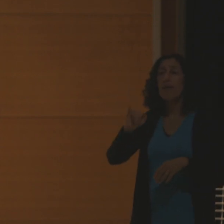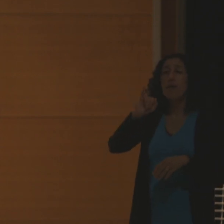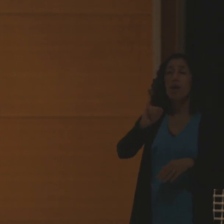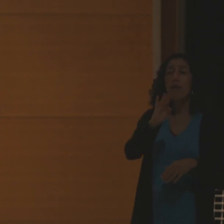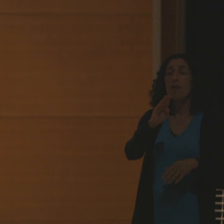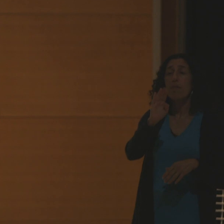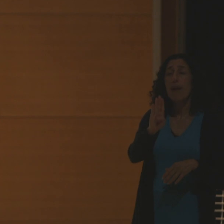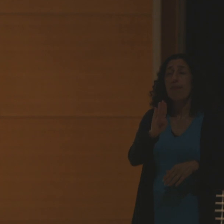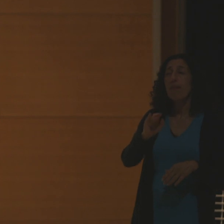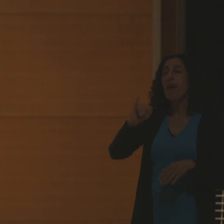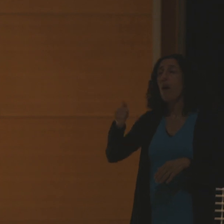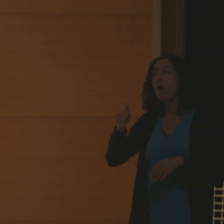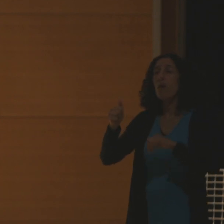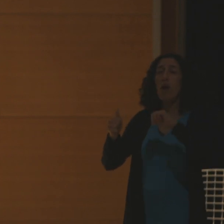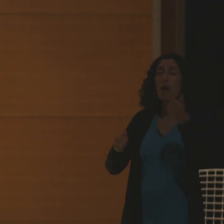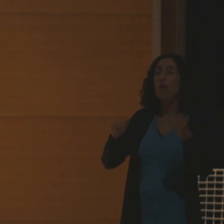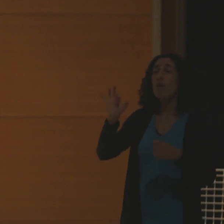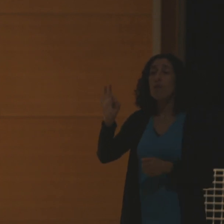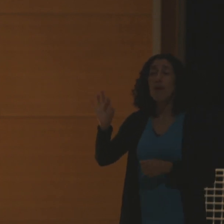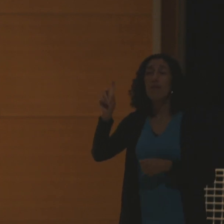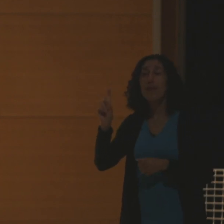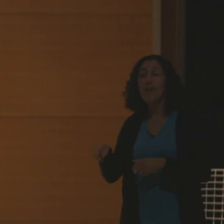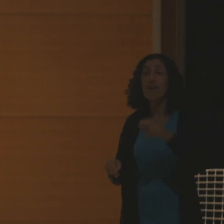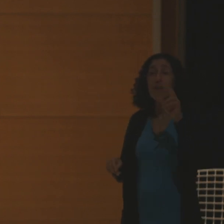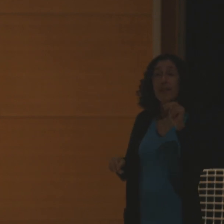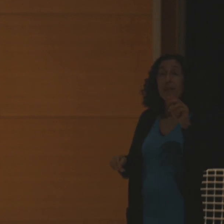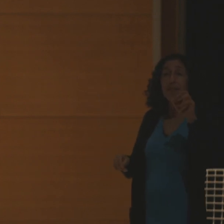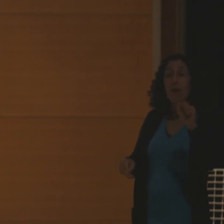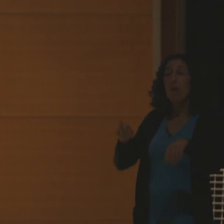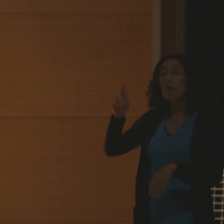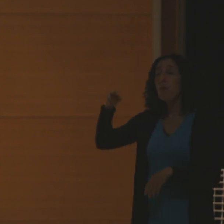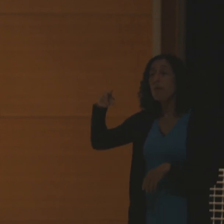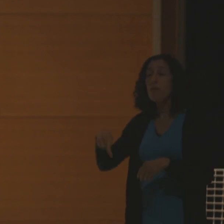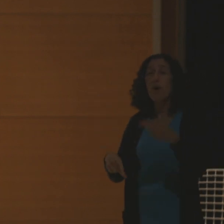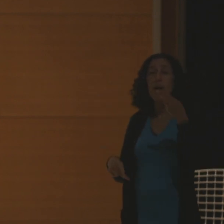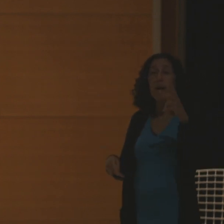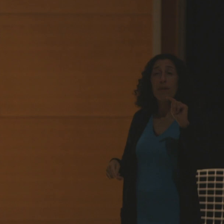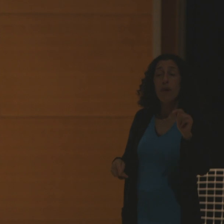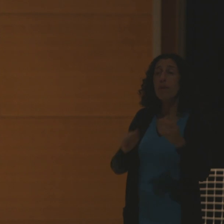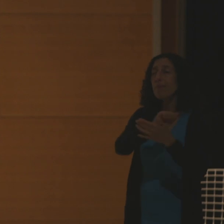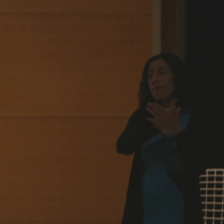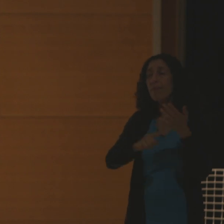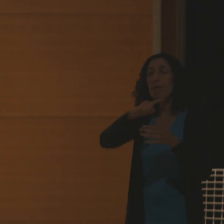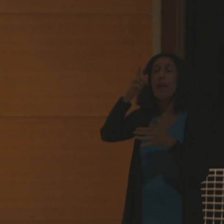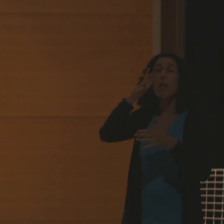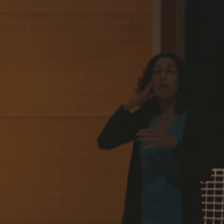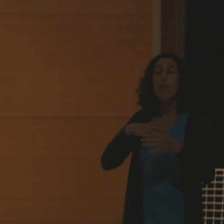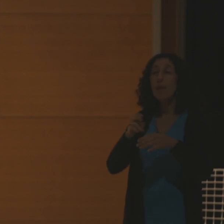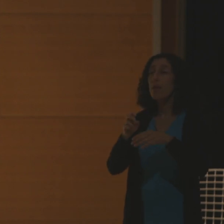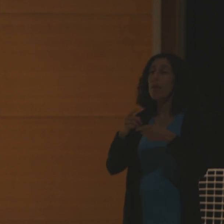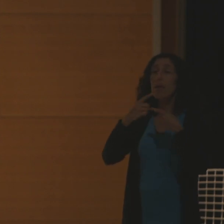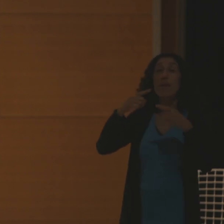Frederick Douglass were all salesmen. Hell, Nina Simone, Rosa Parks, Harriet Tubman, and every other black woman who achieved any leap of success